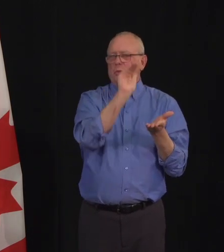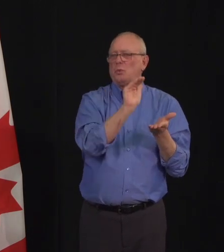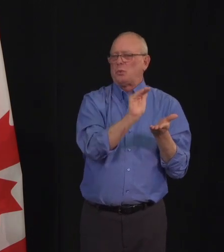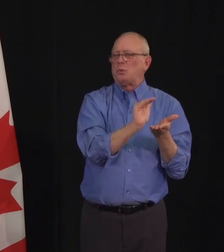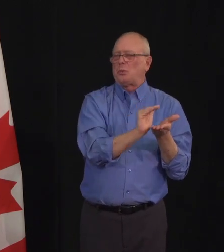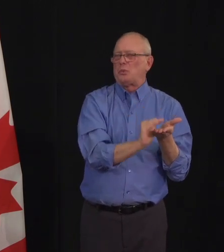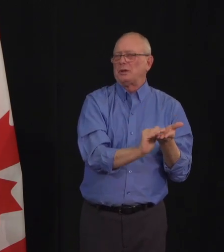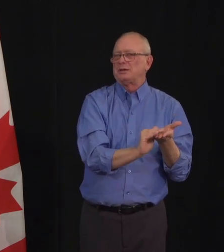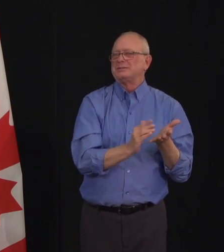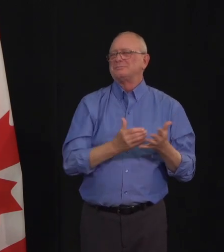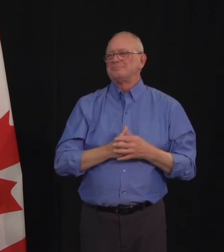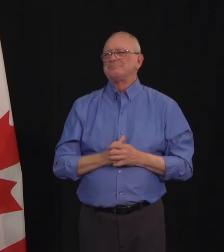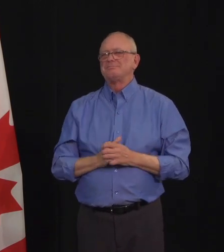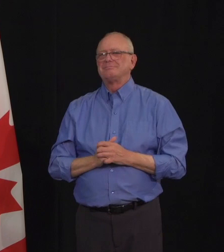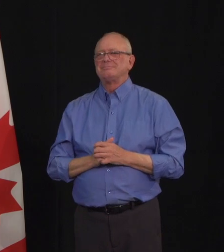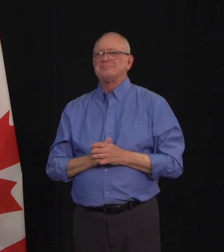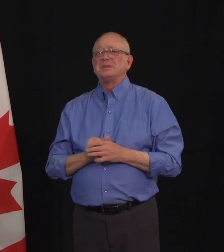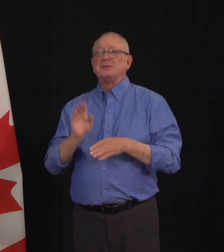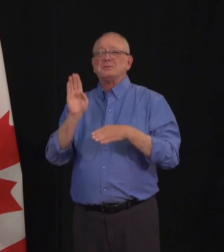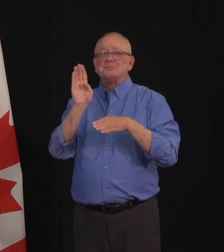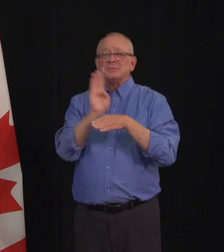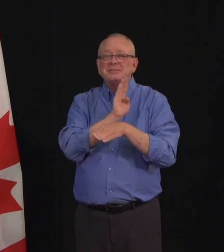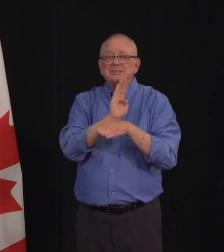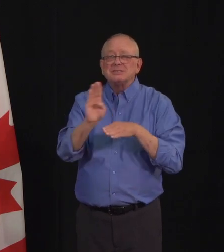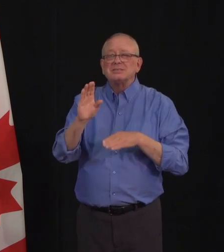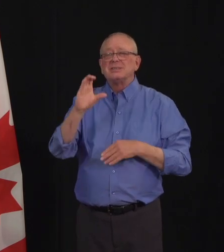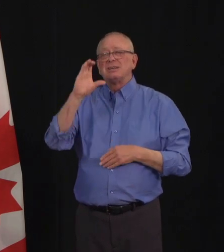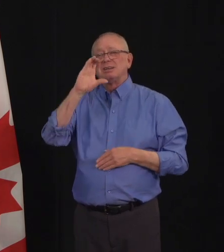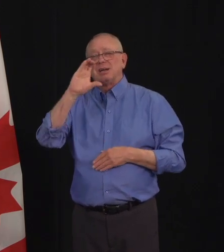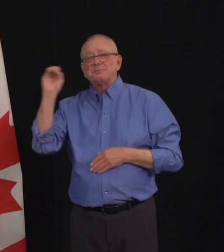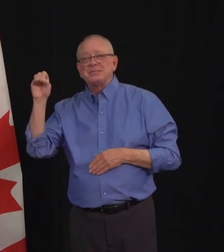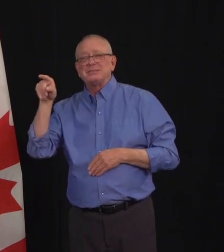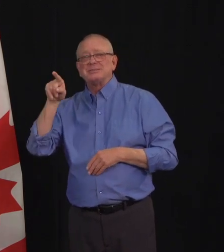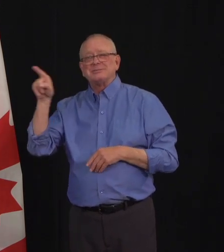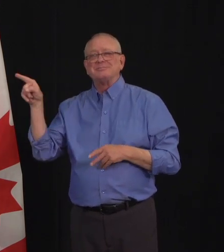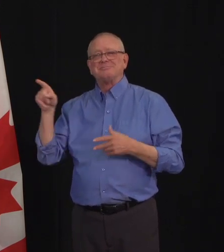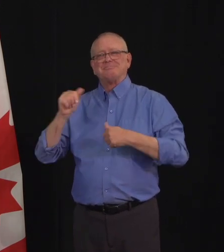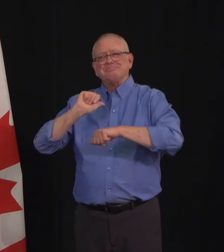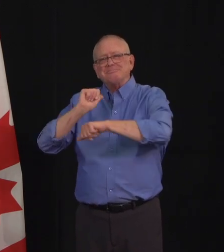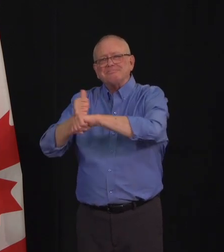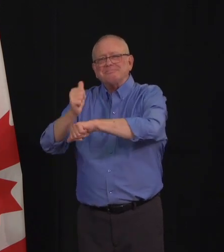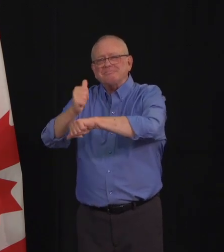within their businesses, within their places of